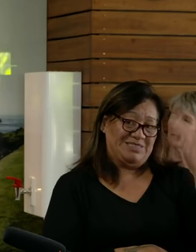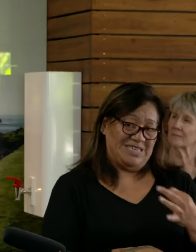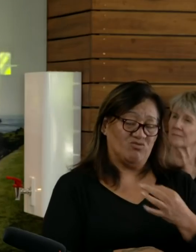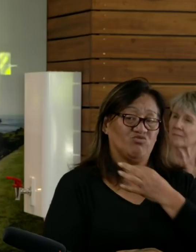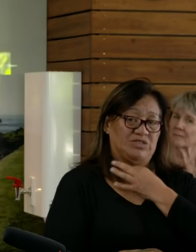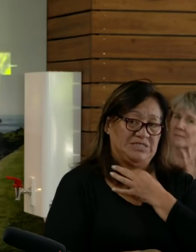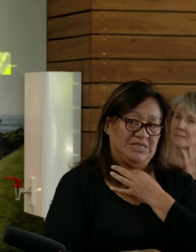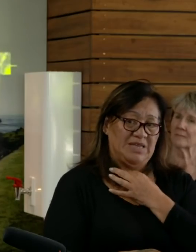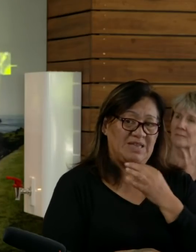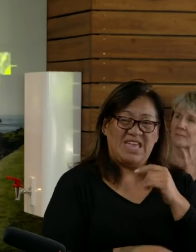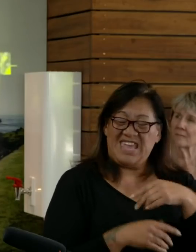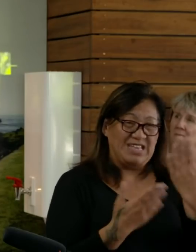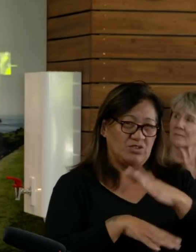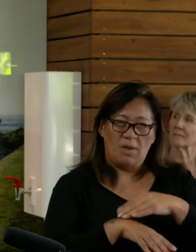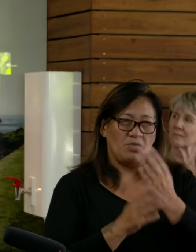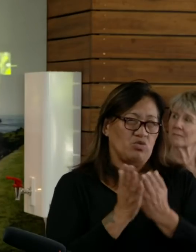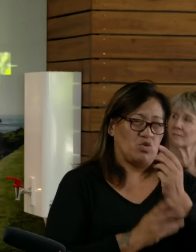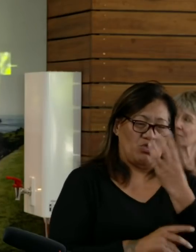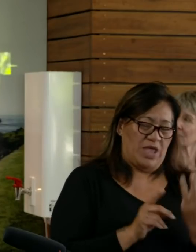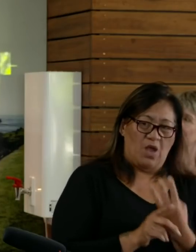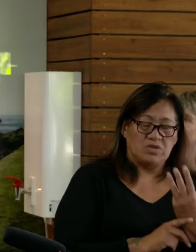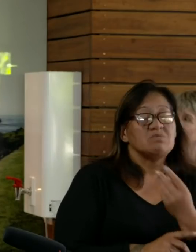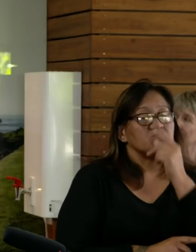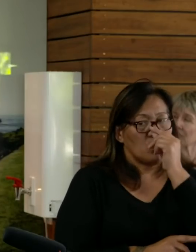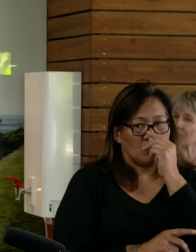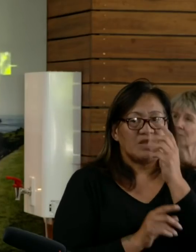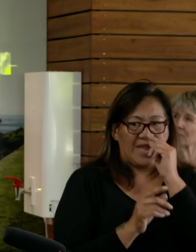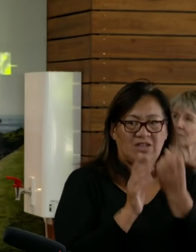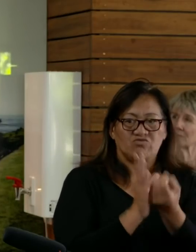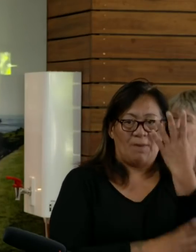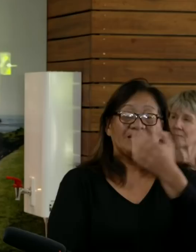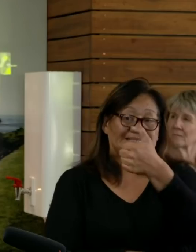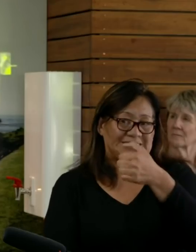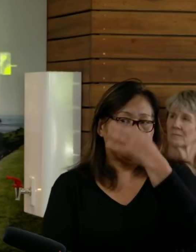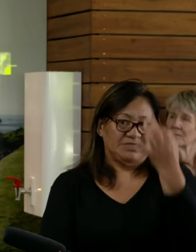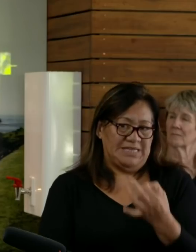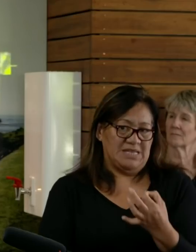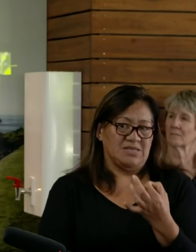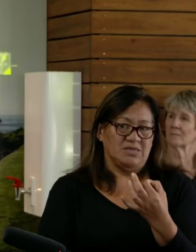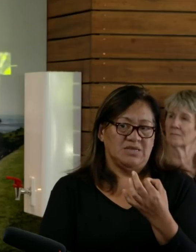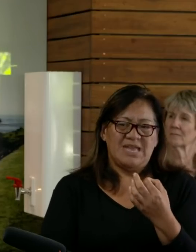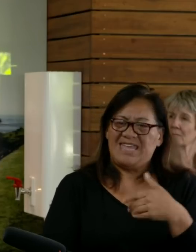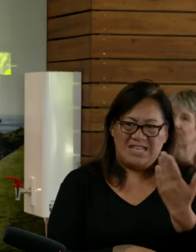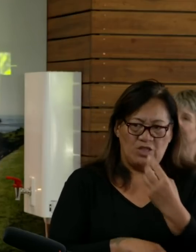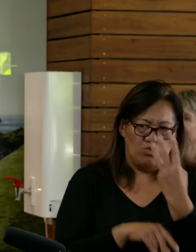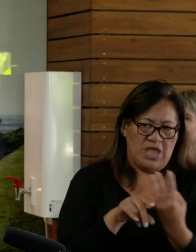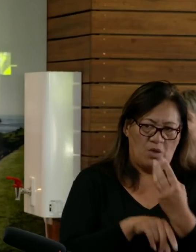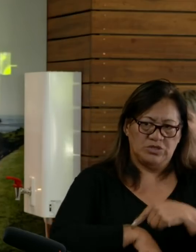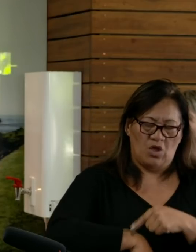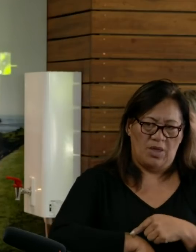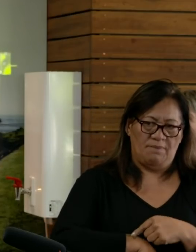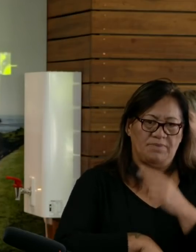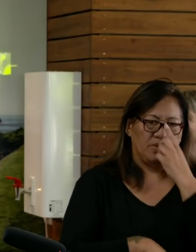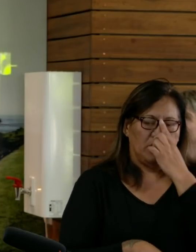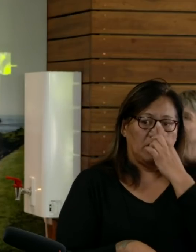any 3-hour period that the volcano may erupt. 6% chance in any 3-hour period.